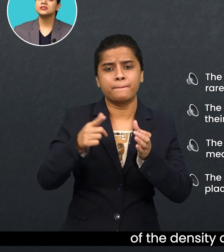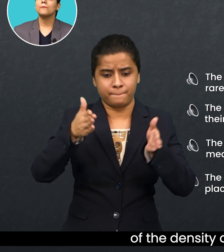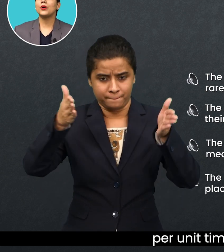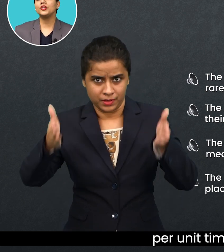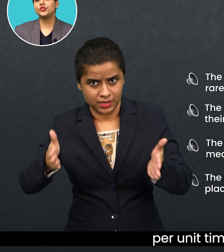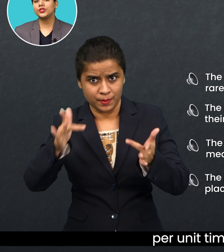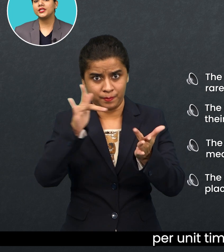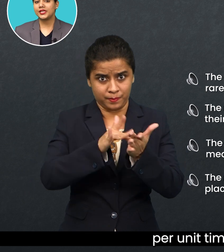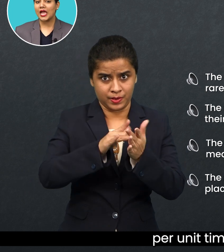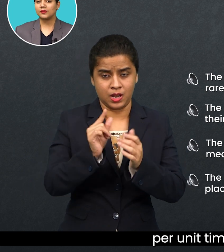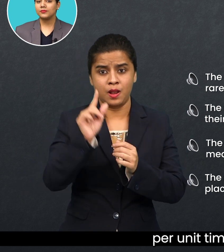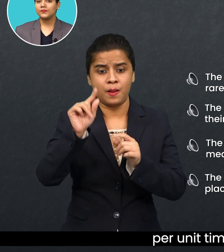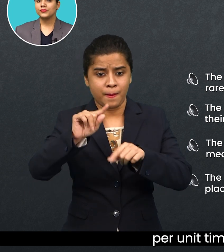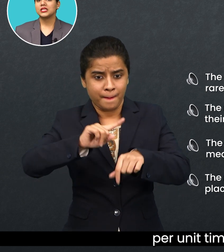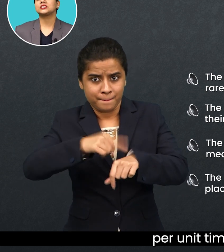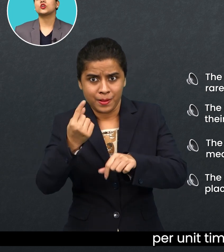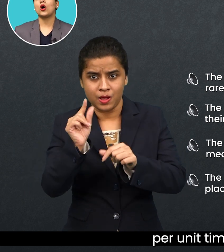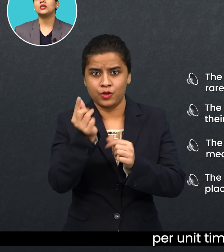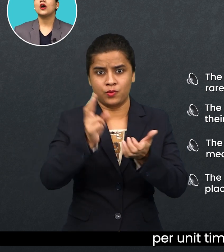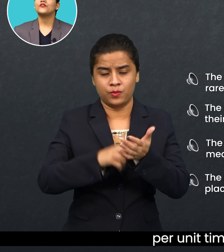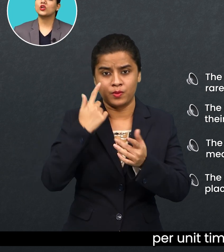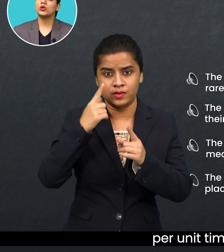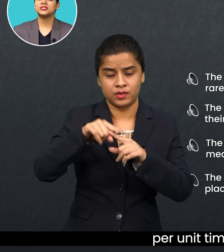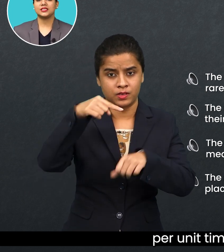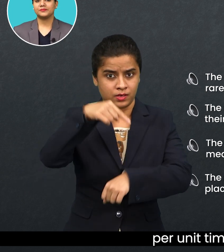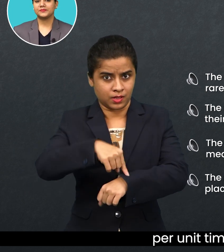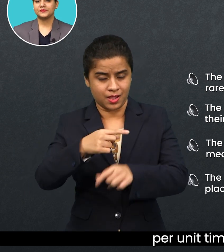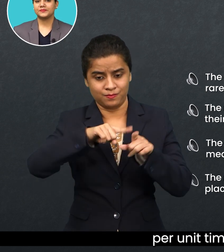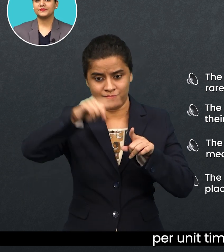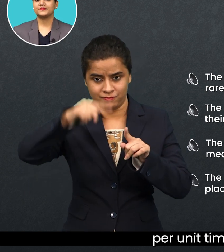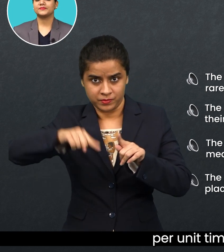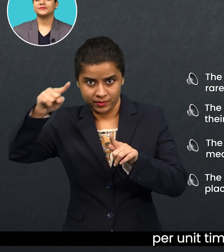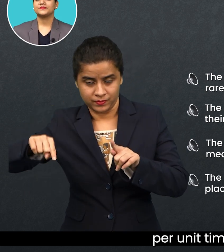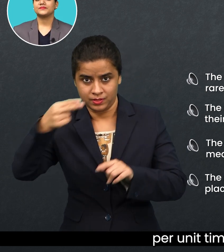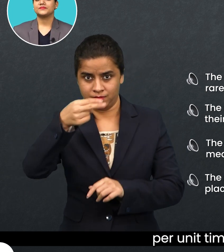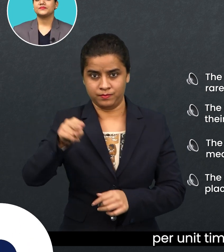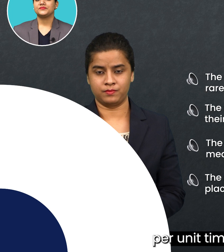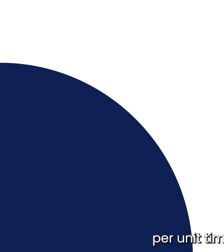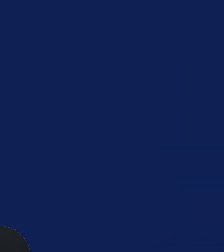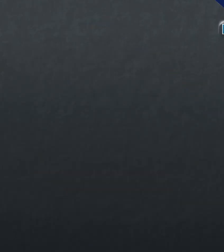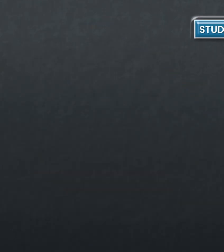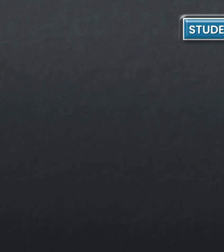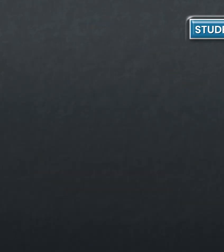place per unit time is called frequency. frequency. . . .